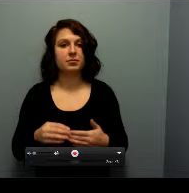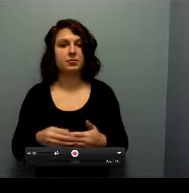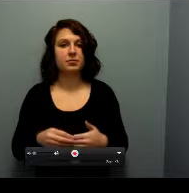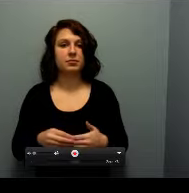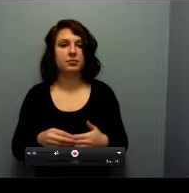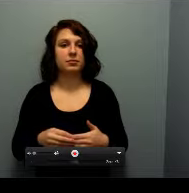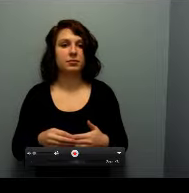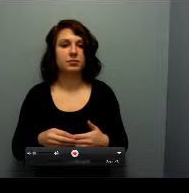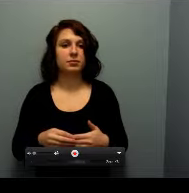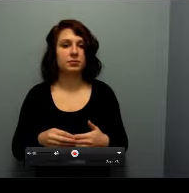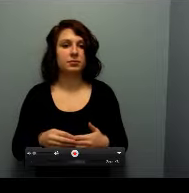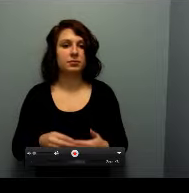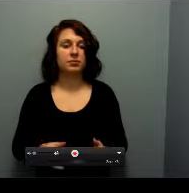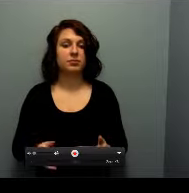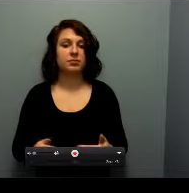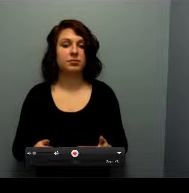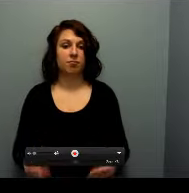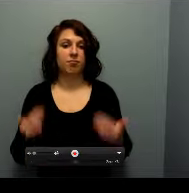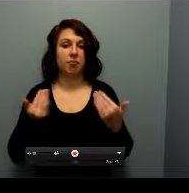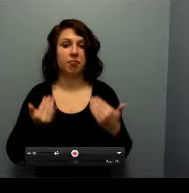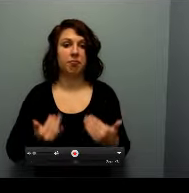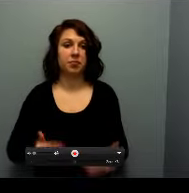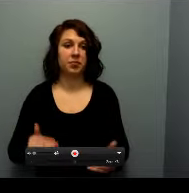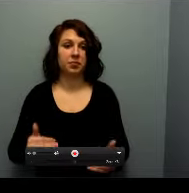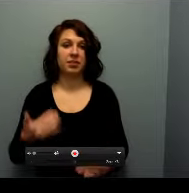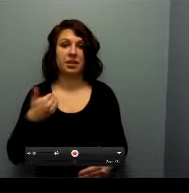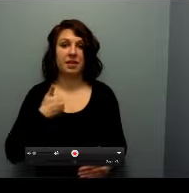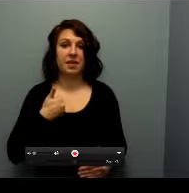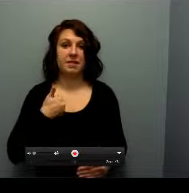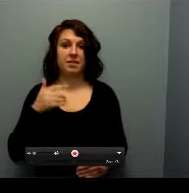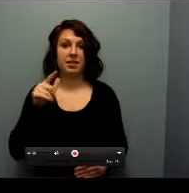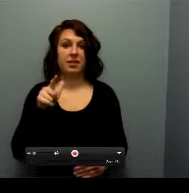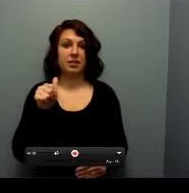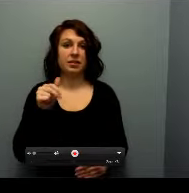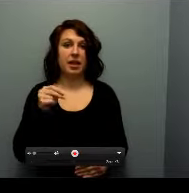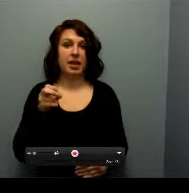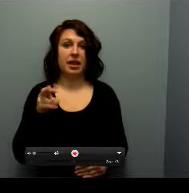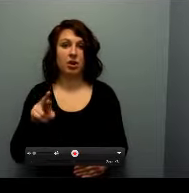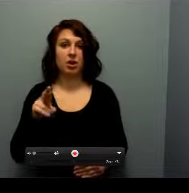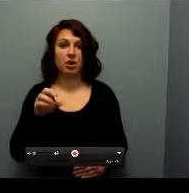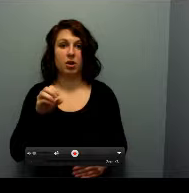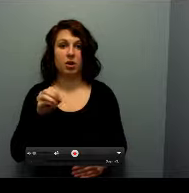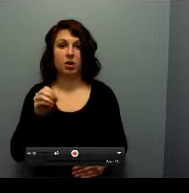Okay, we have another thing called a ladder of influence.